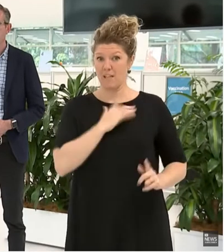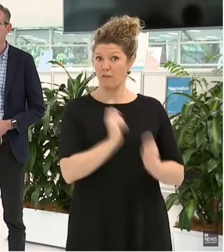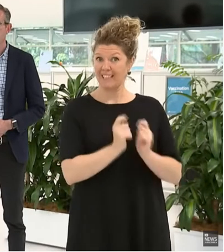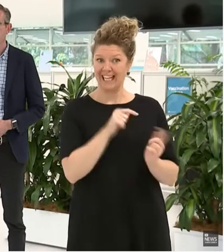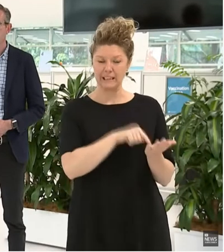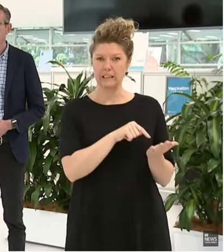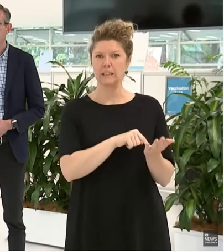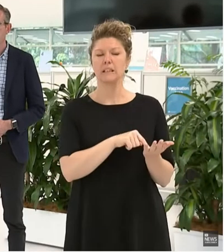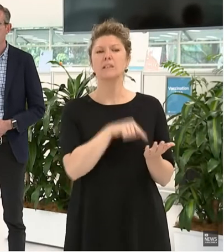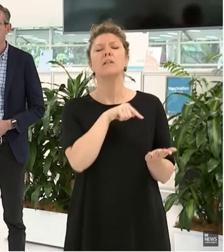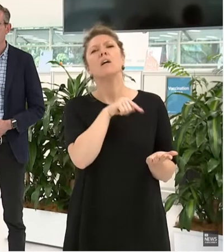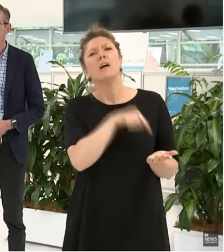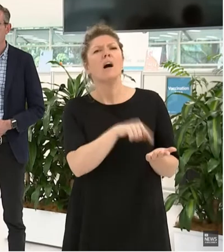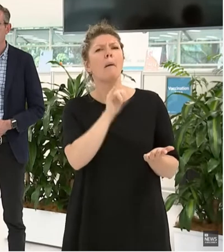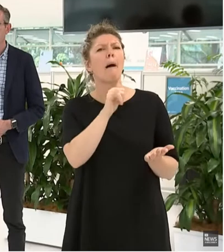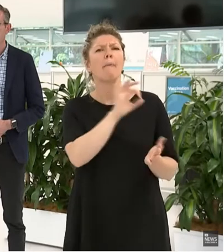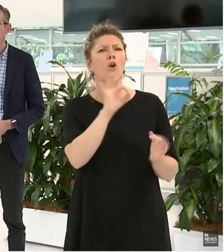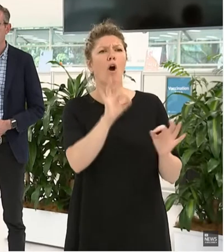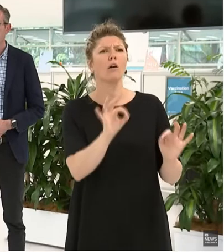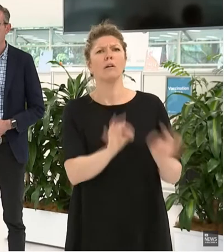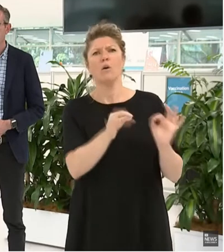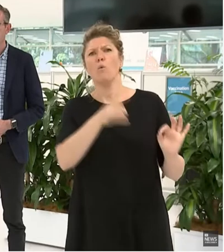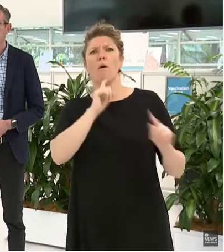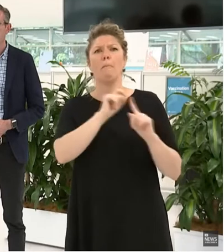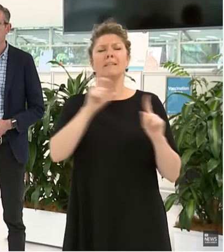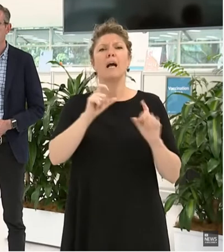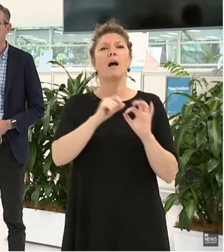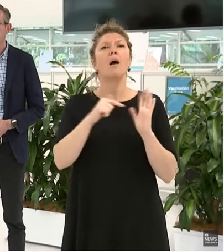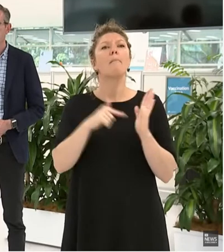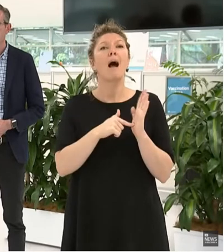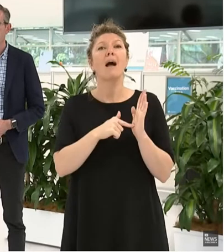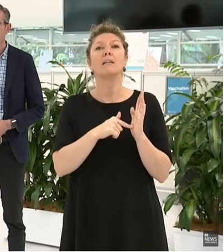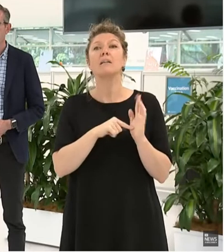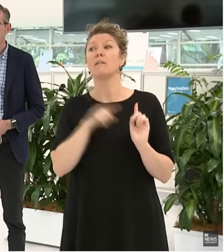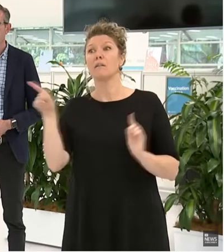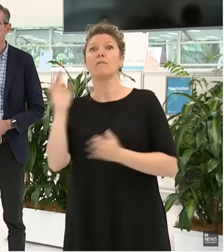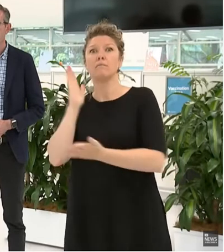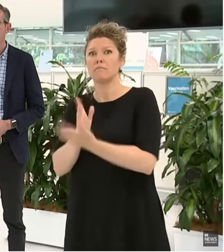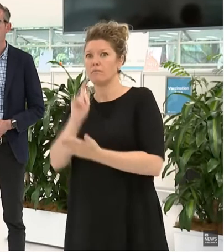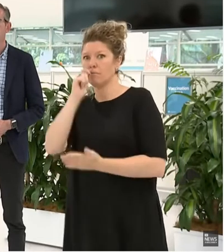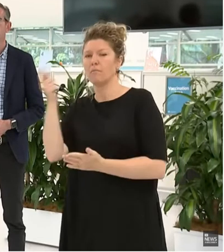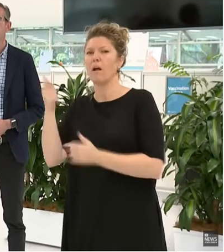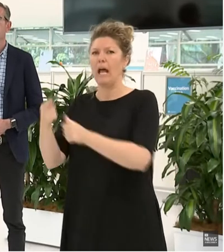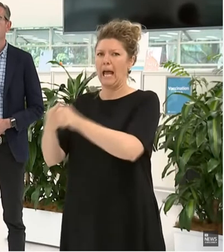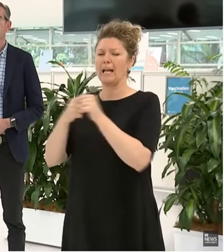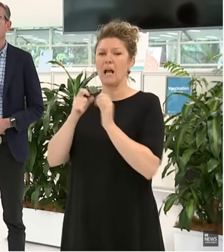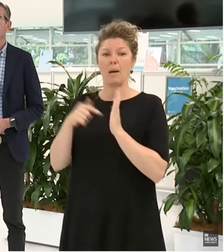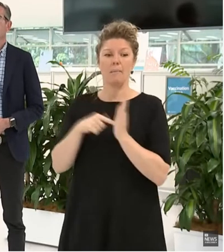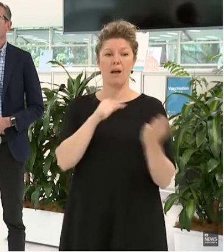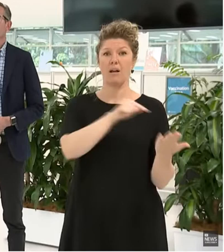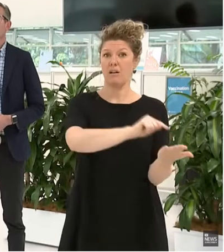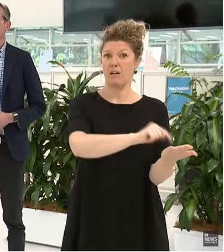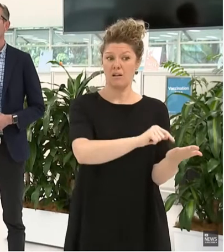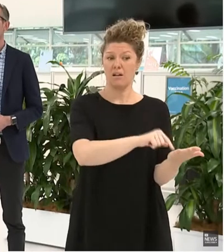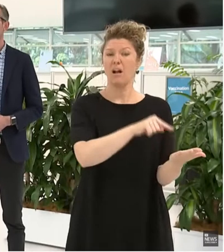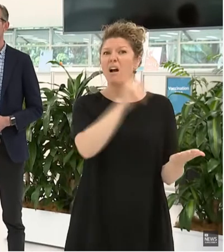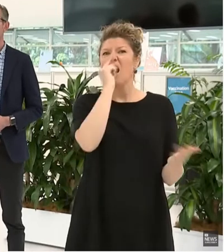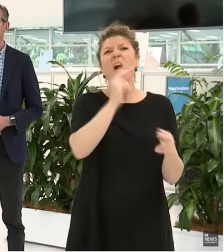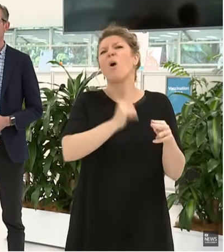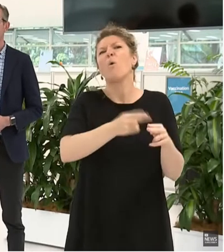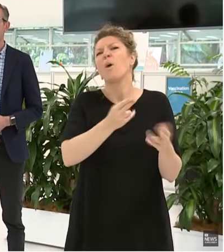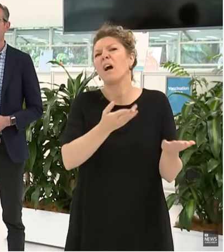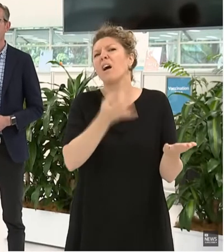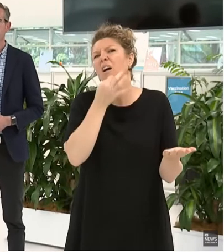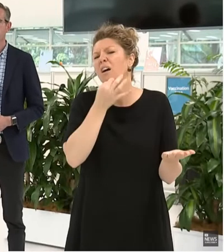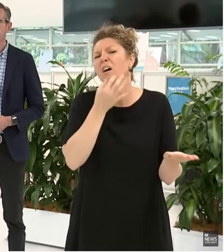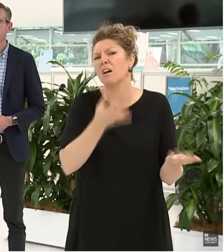if it's going to be 3 or 4 days before you get the result, you're better off with a rapid antigen test. Finally, I just want to say this, that the staff are run off their